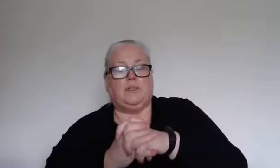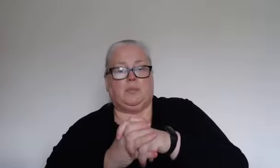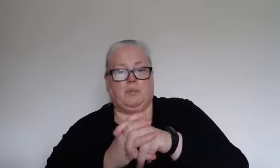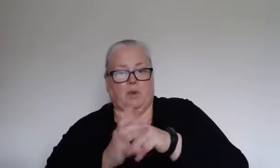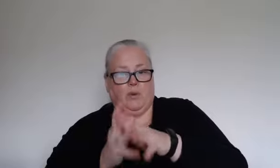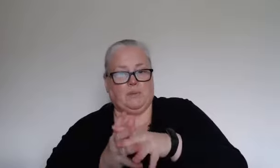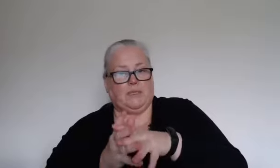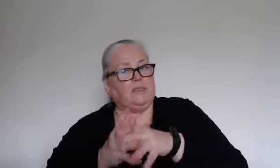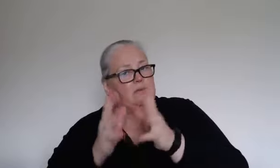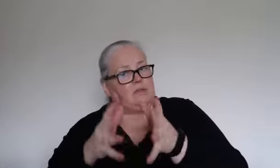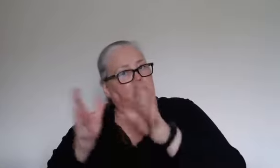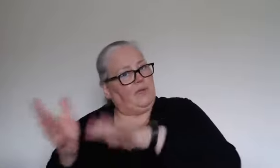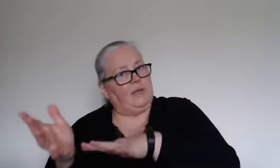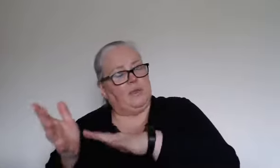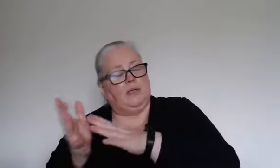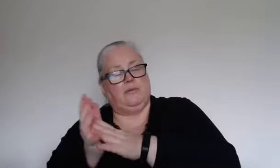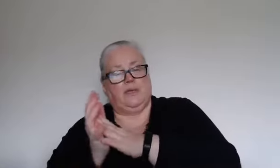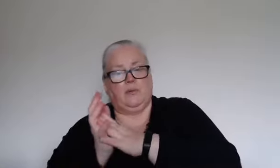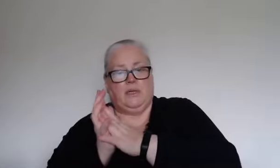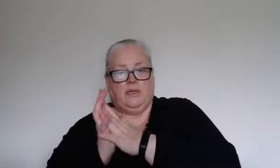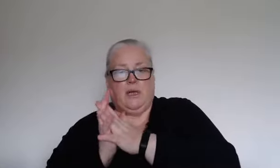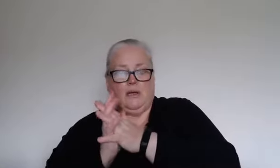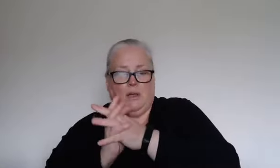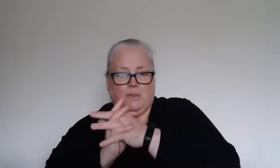on my website. They're also all available on Amazon.